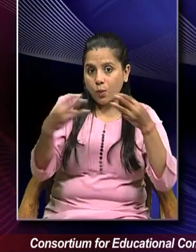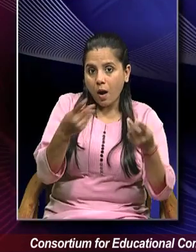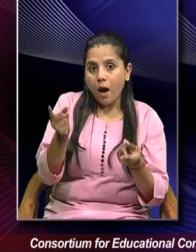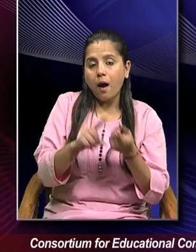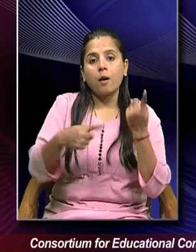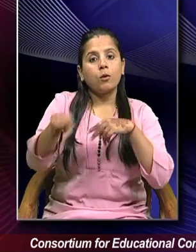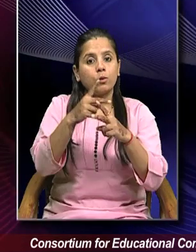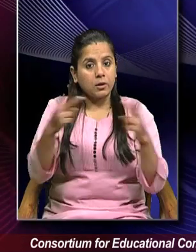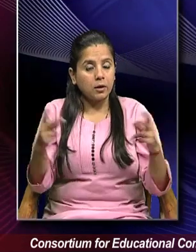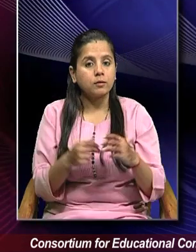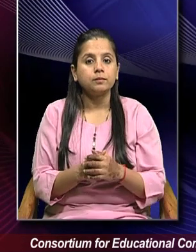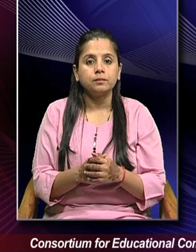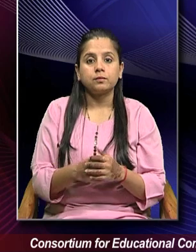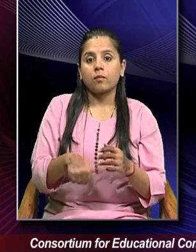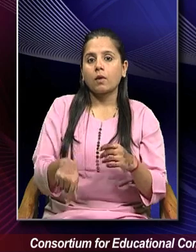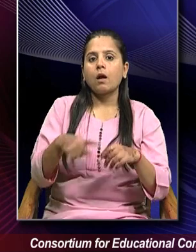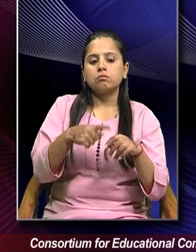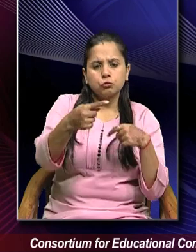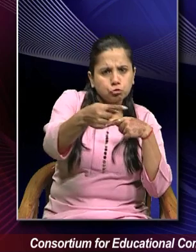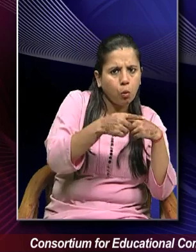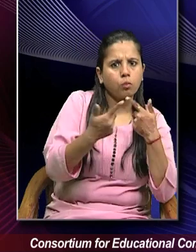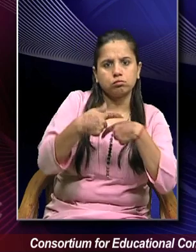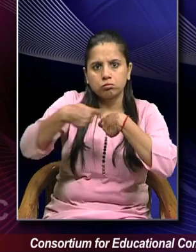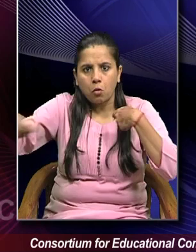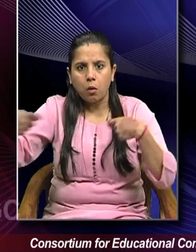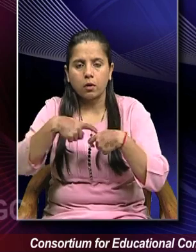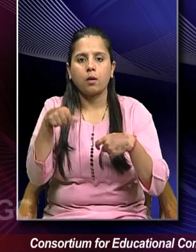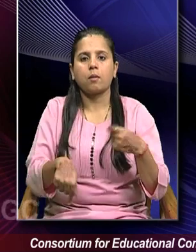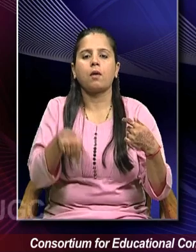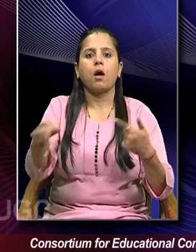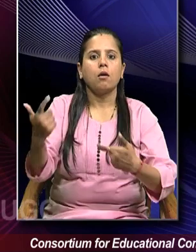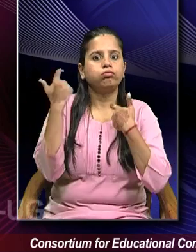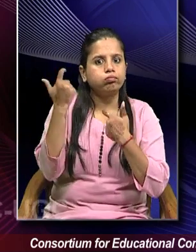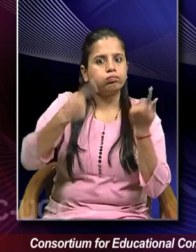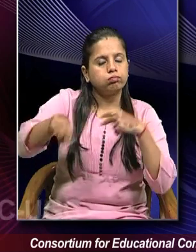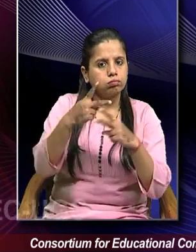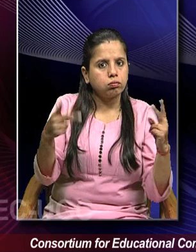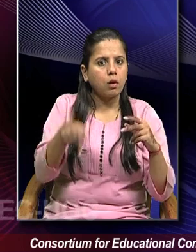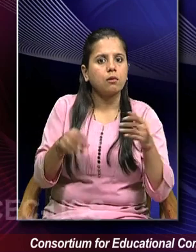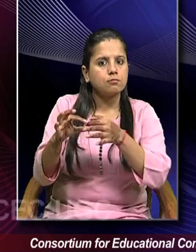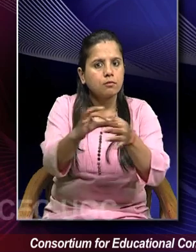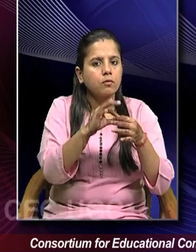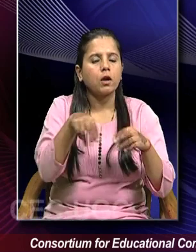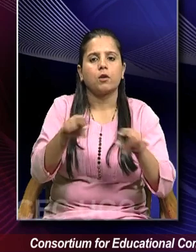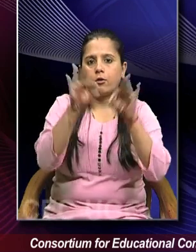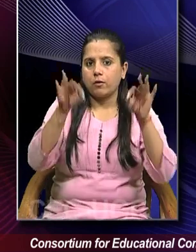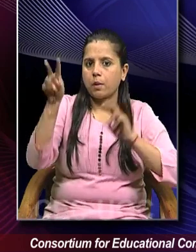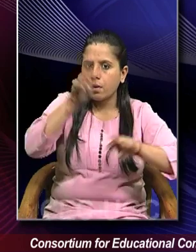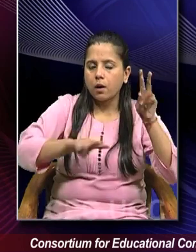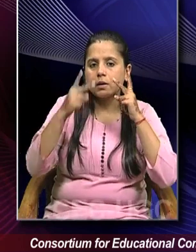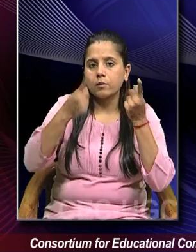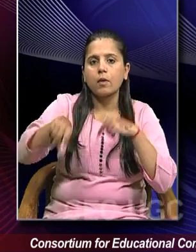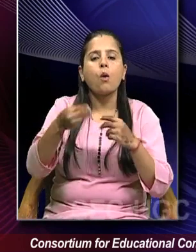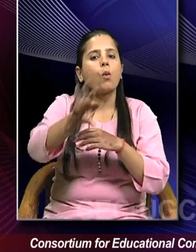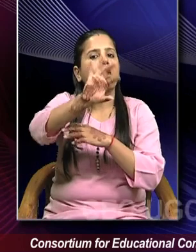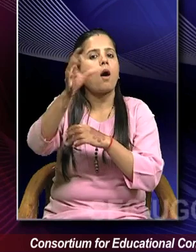causes as well as the long term causes. For example, the military alliances, they have been talked about in the framework that how each